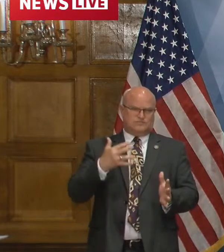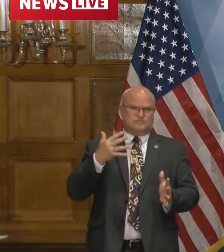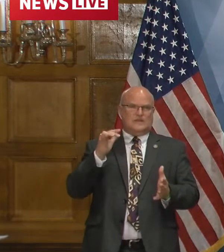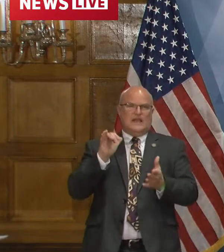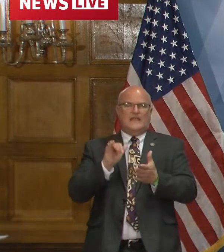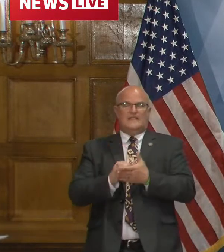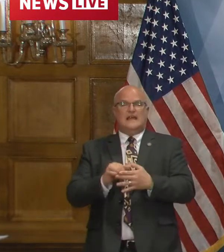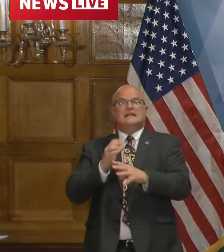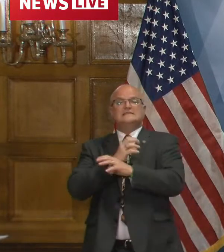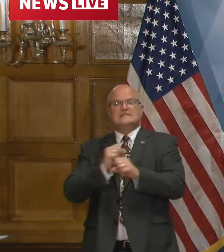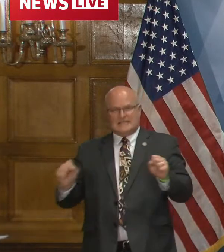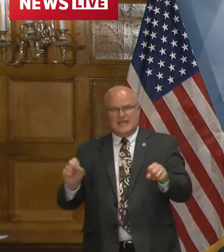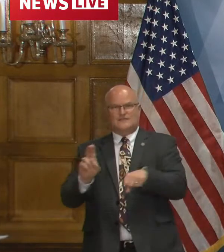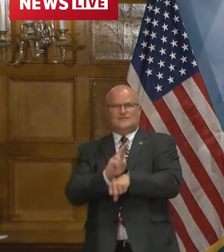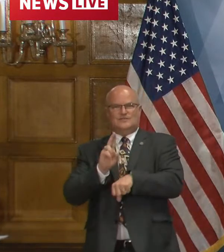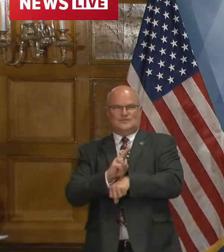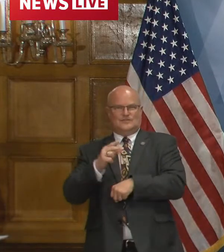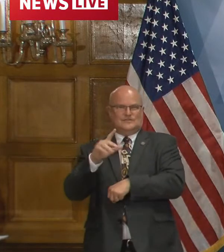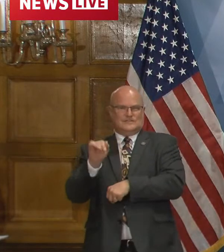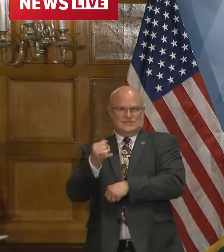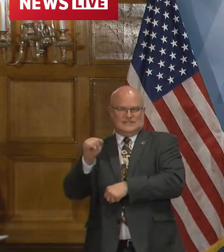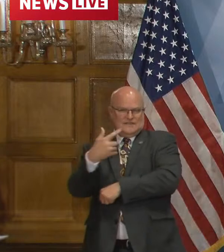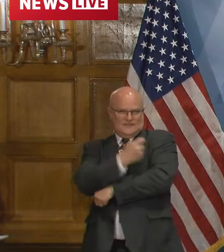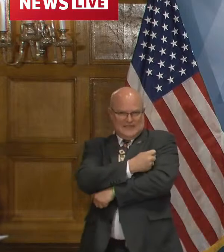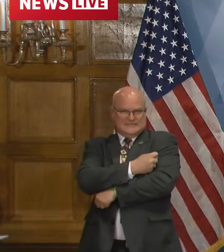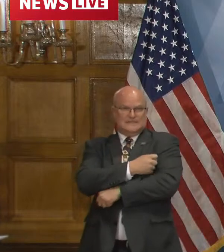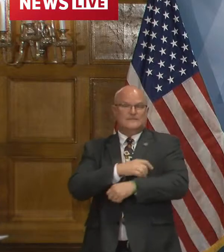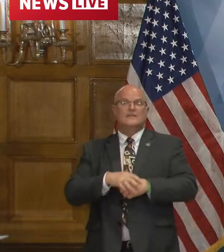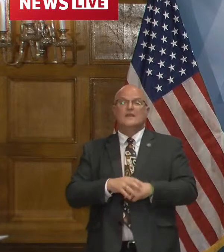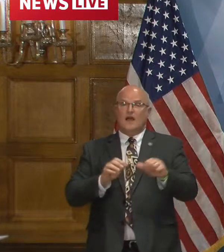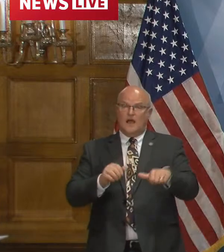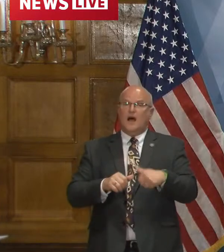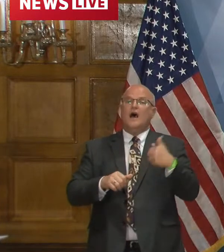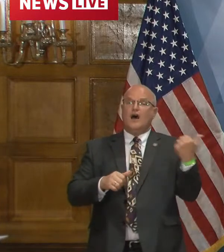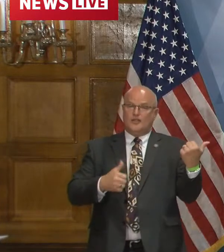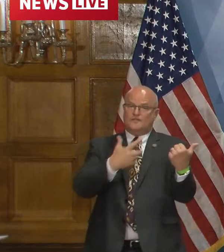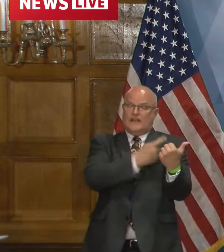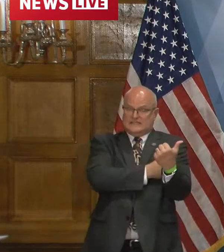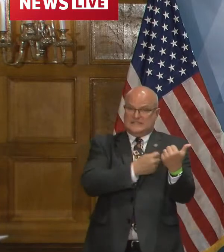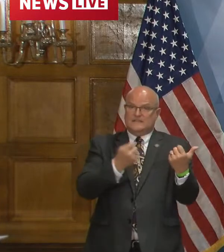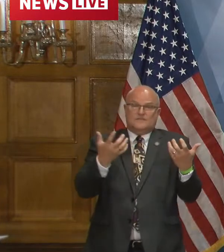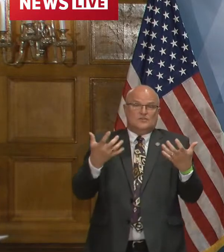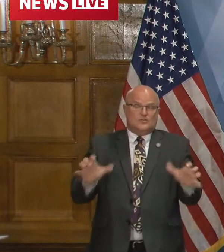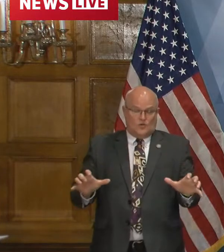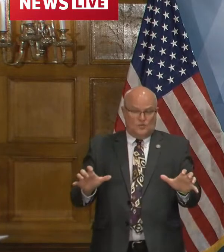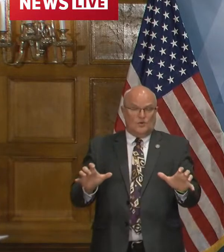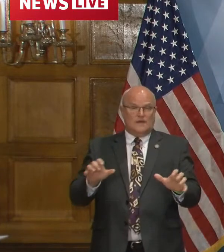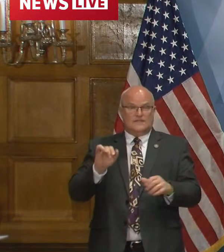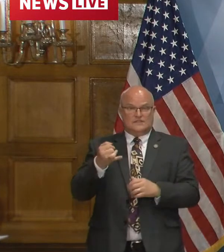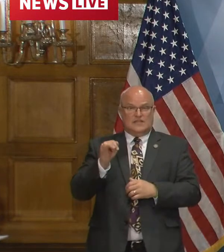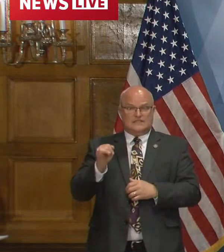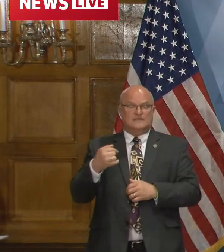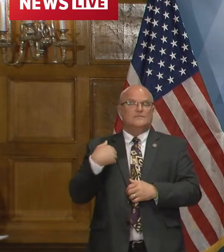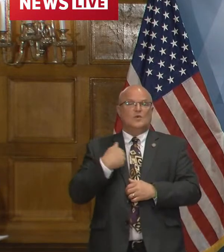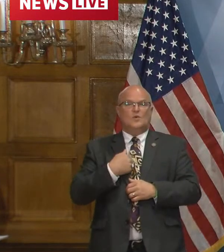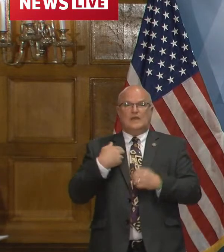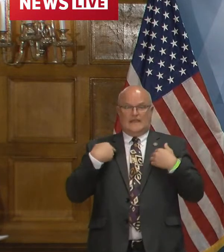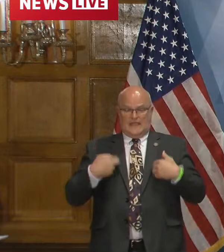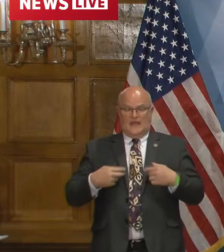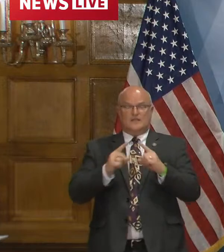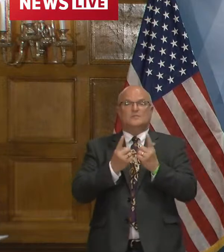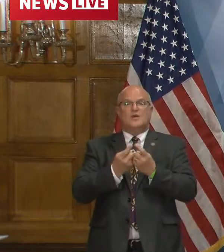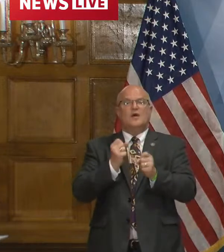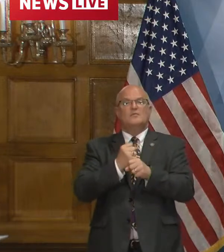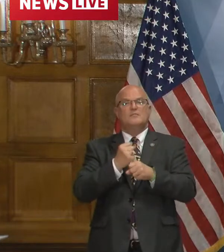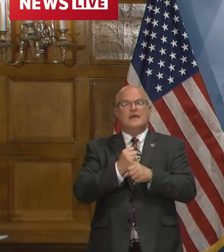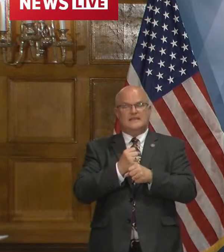that it is safe to use the vaccine. Now, there are alternative vaccines for people that don't want to take that risk. We in the health department will make